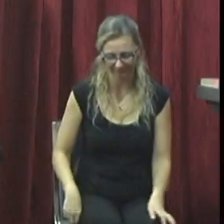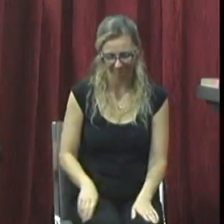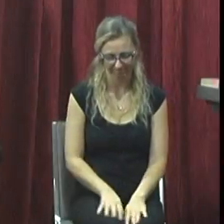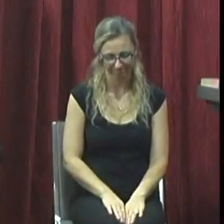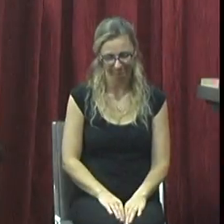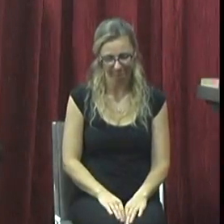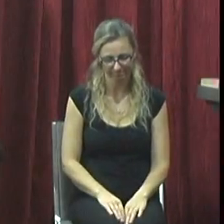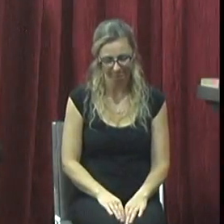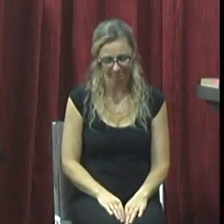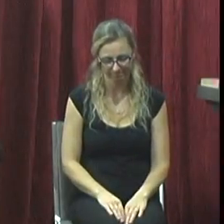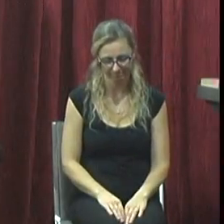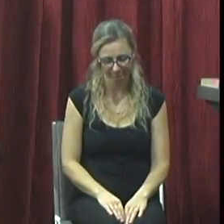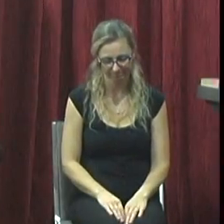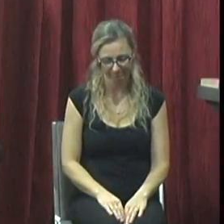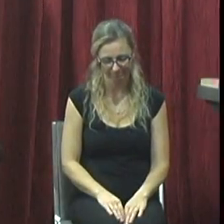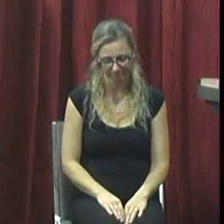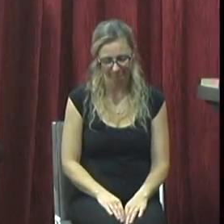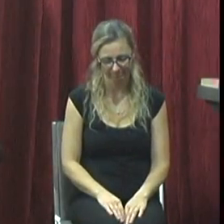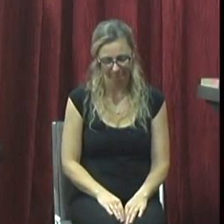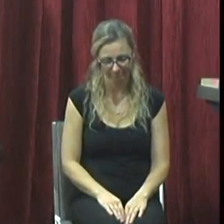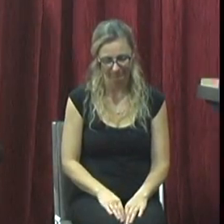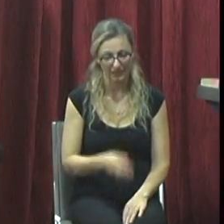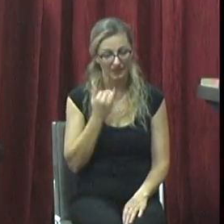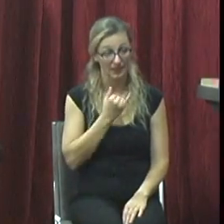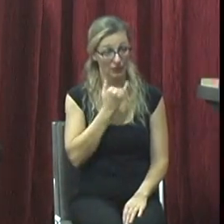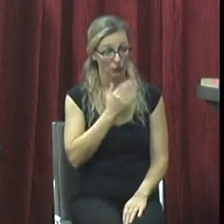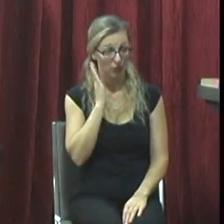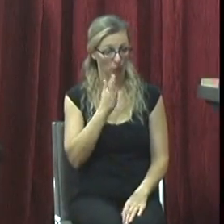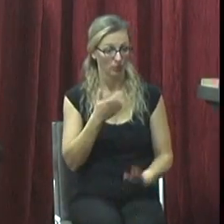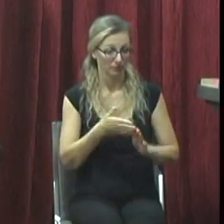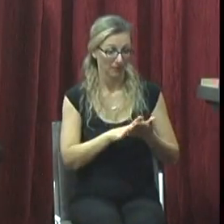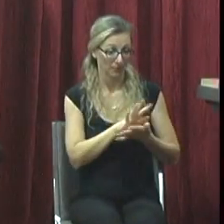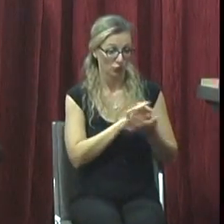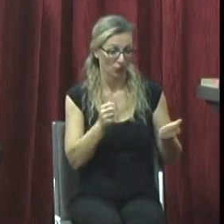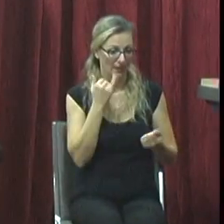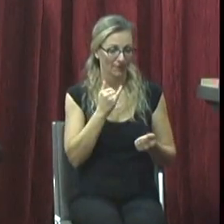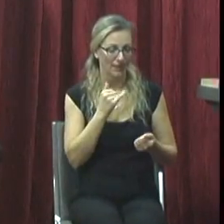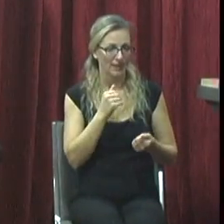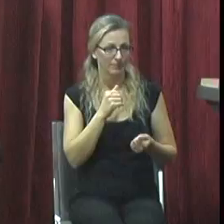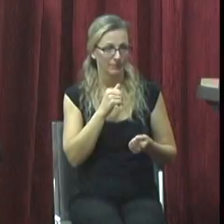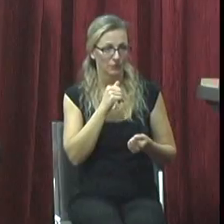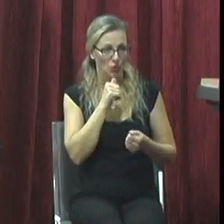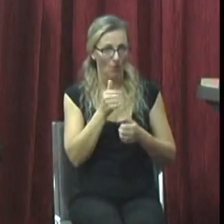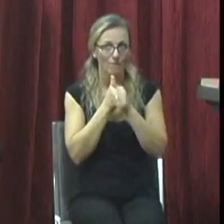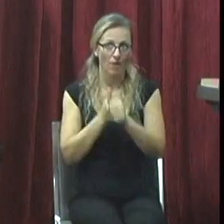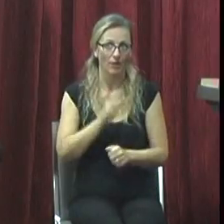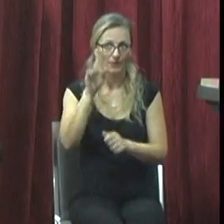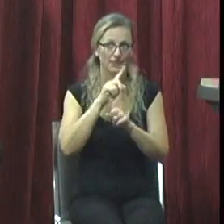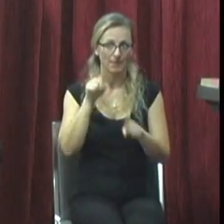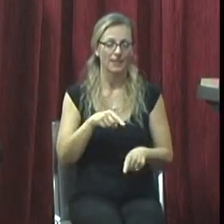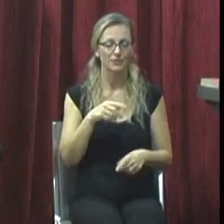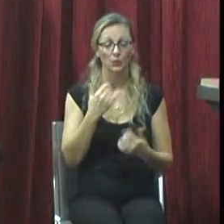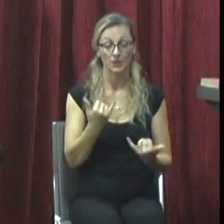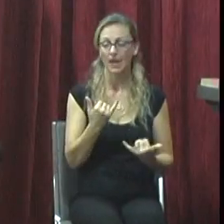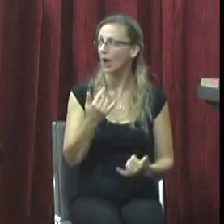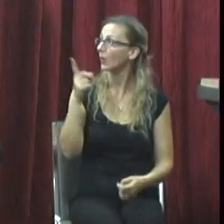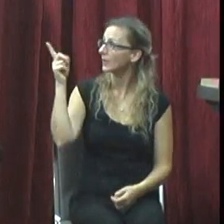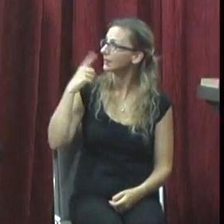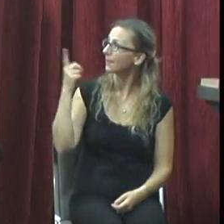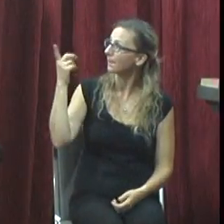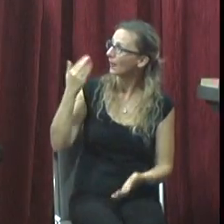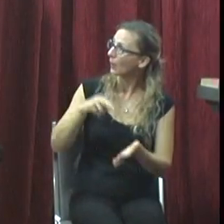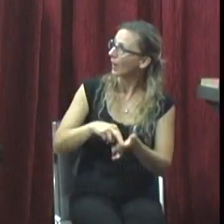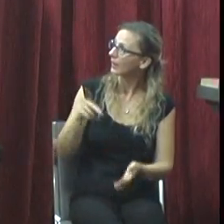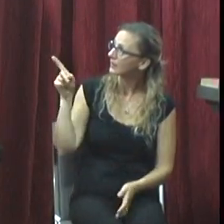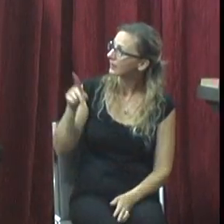are destined for destruction. Verse 13, arise. God's talking to Joshua again.